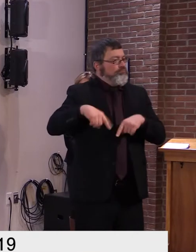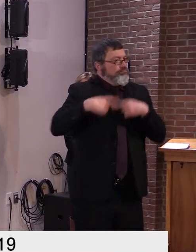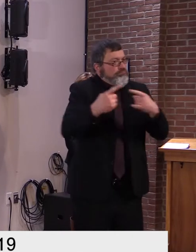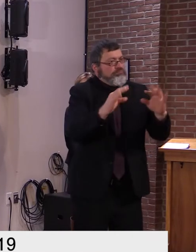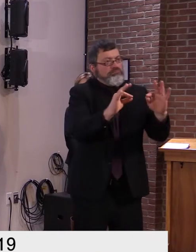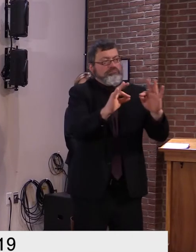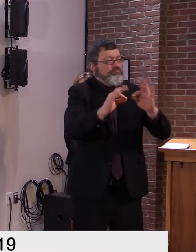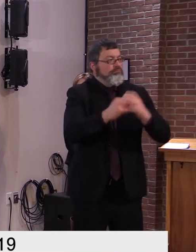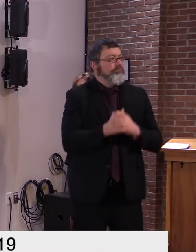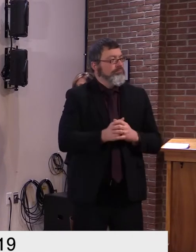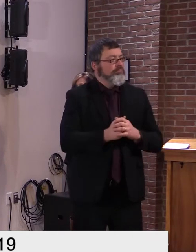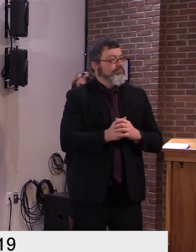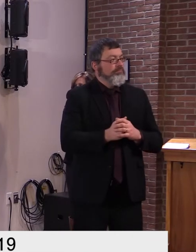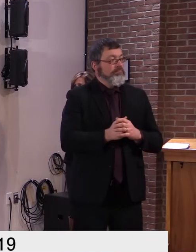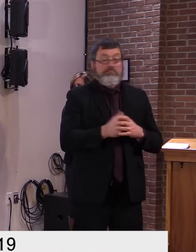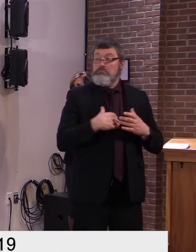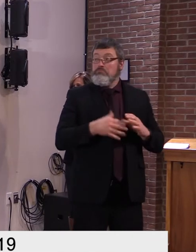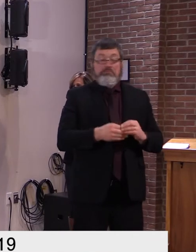Levine.